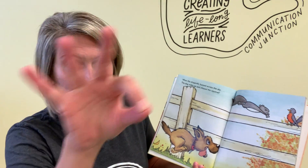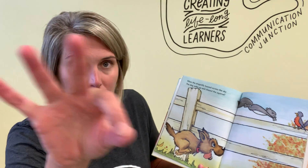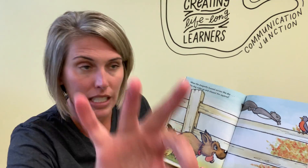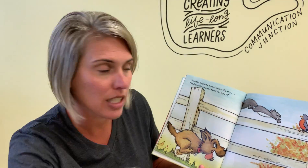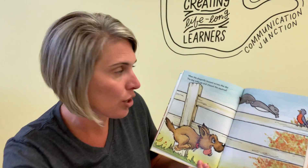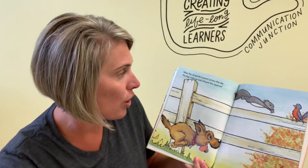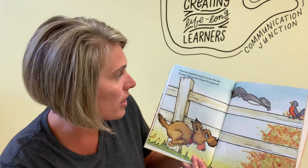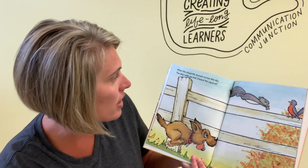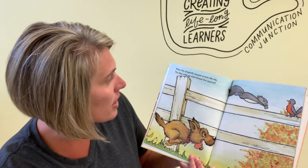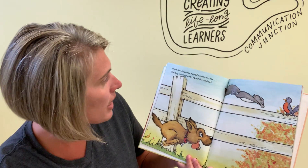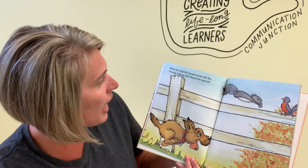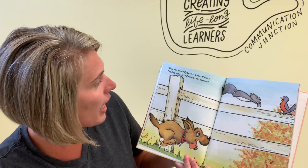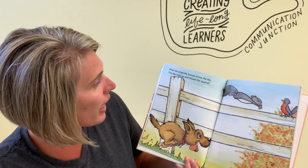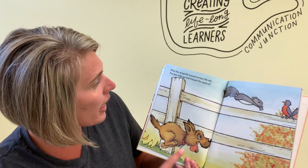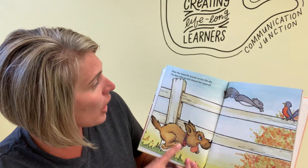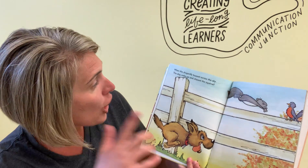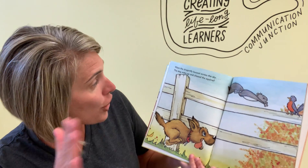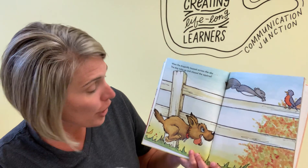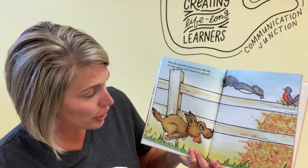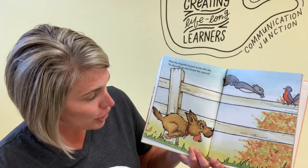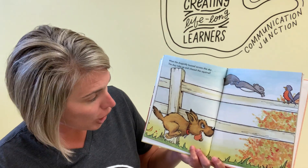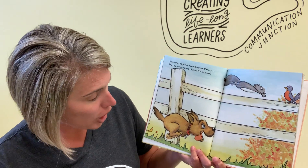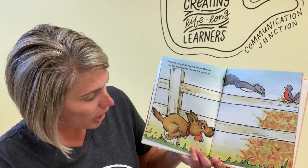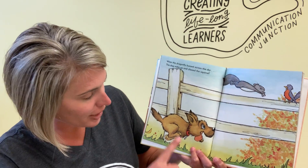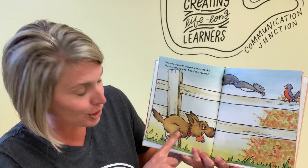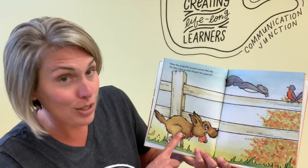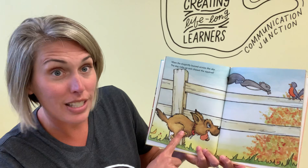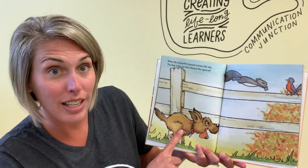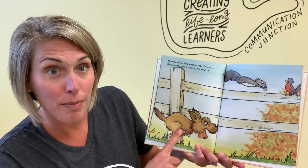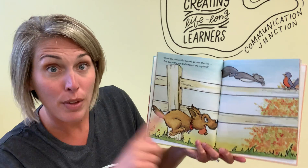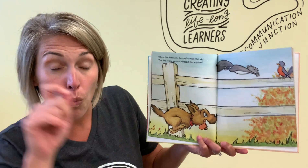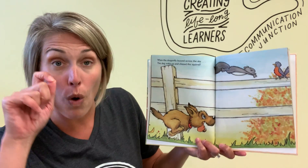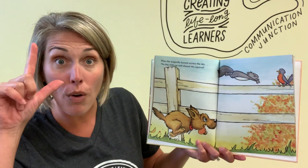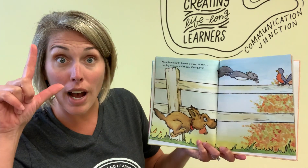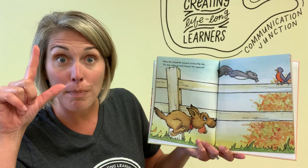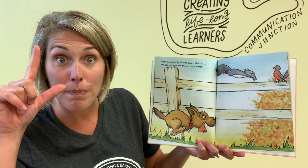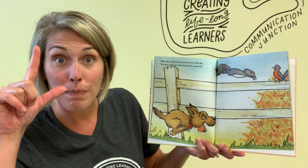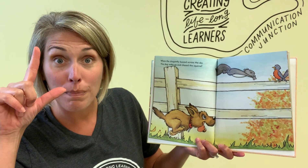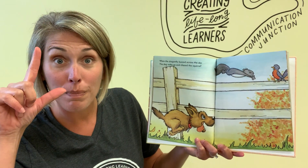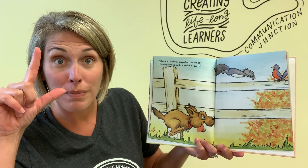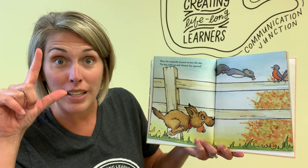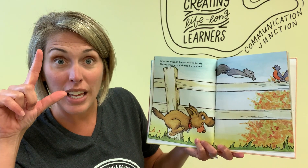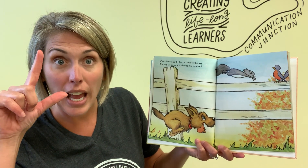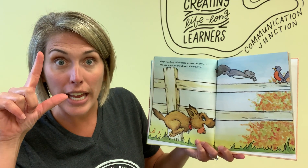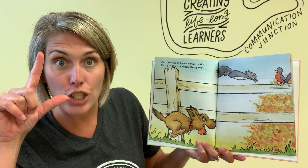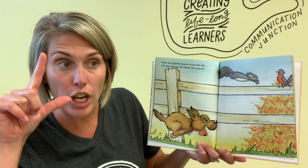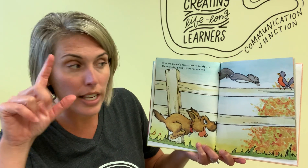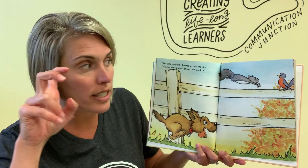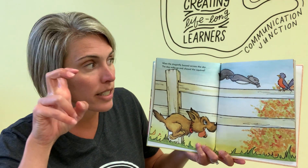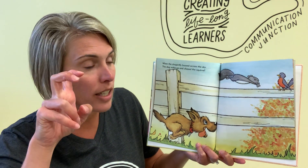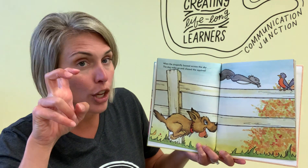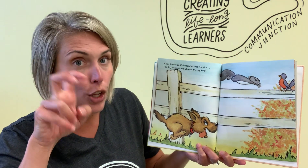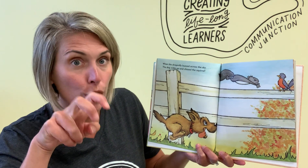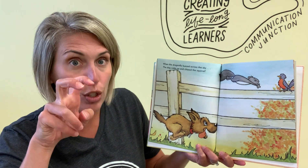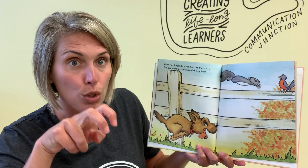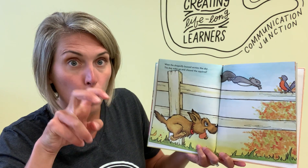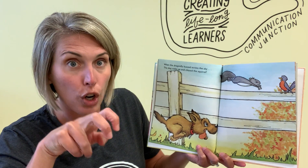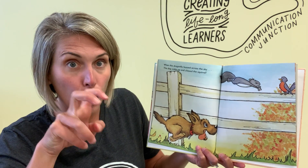dragonfly buzzed across the sky, the dog, do you see him? Woke up and chased the squirrel.